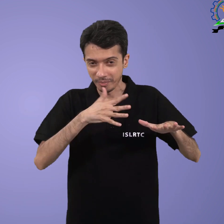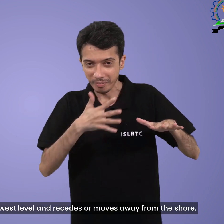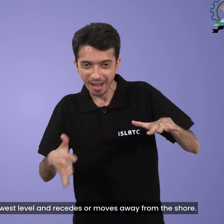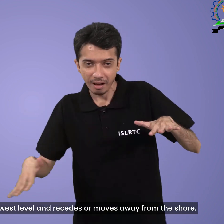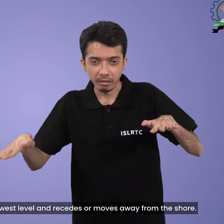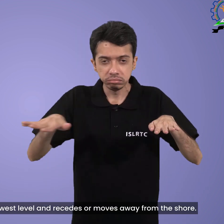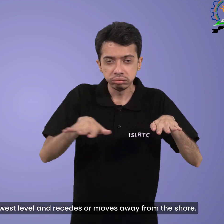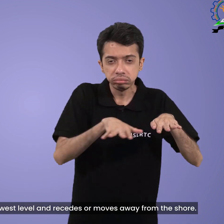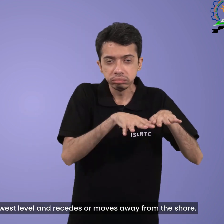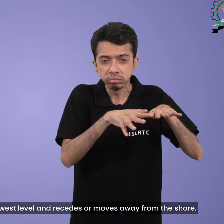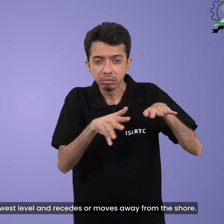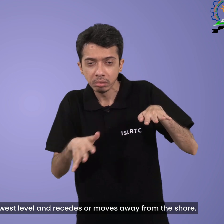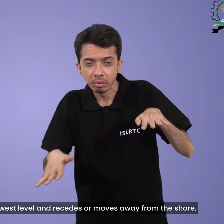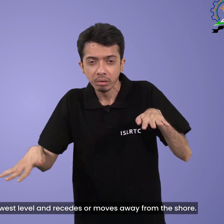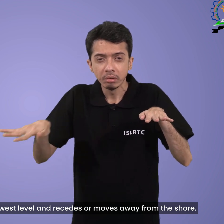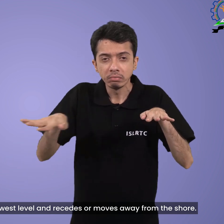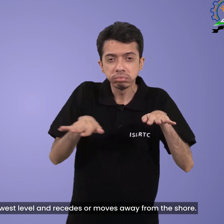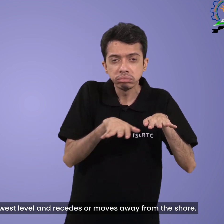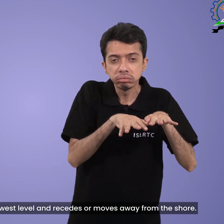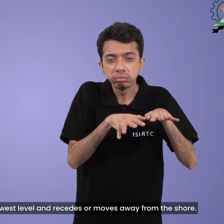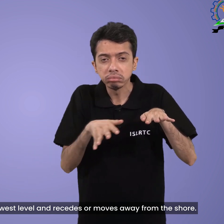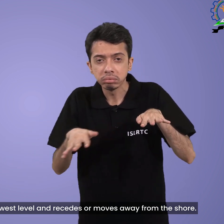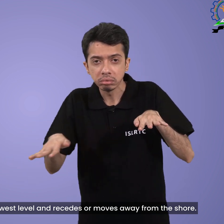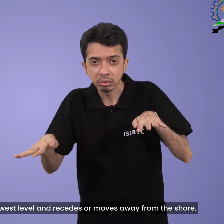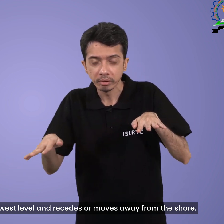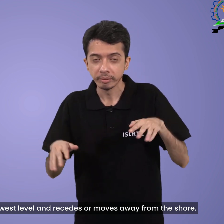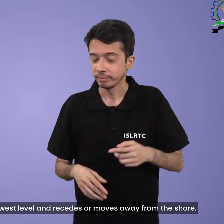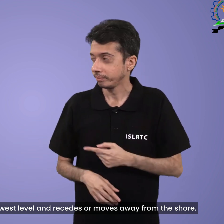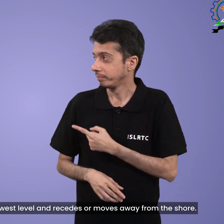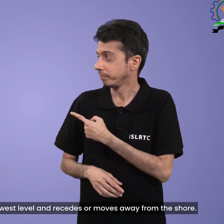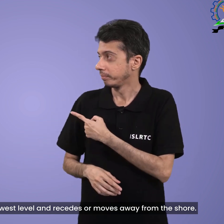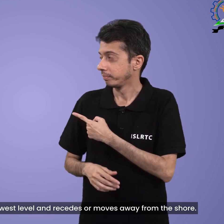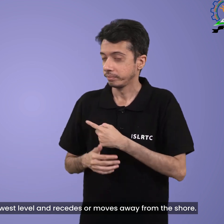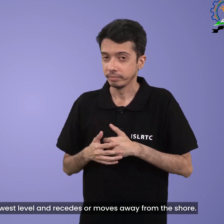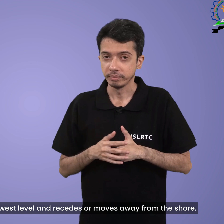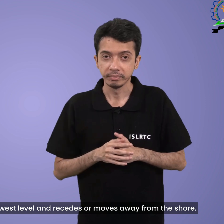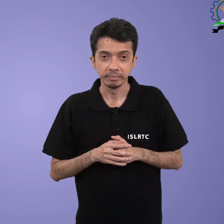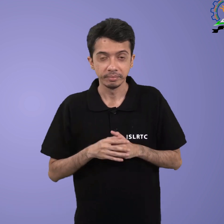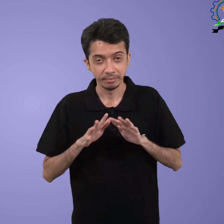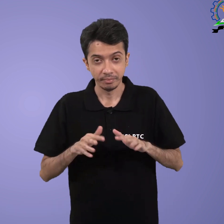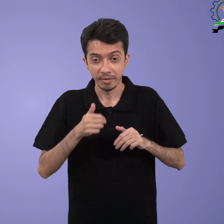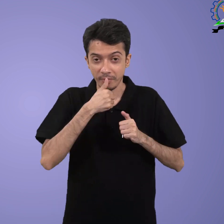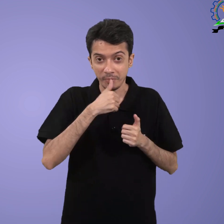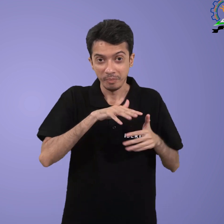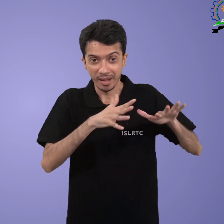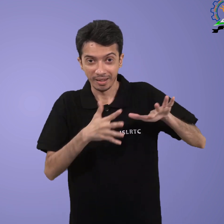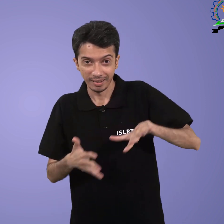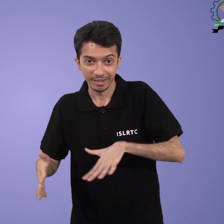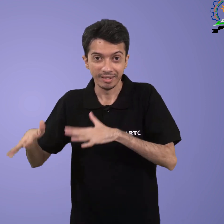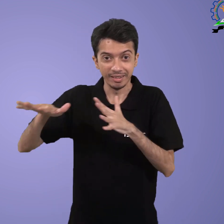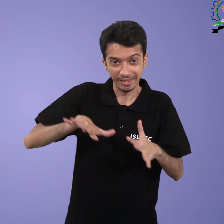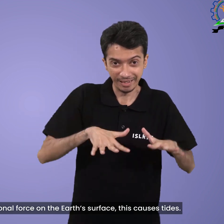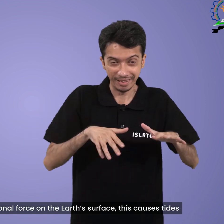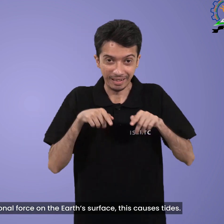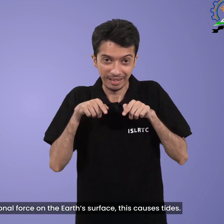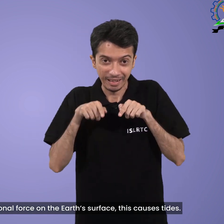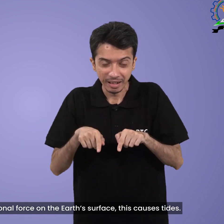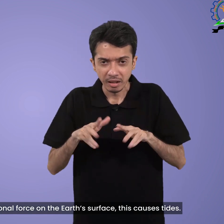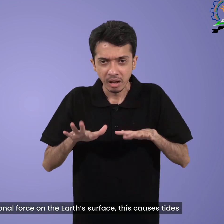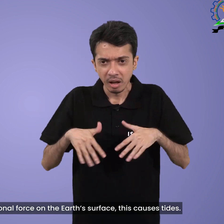It is low tide when water falls to its lowest level and recedes or moves away from the shore. The sun and moon